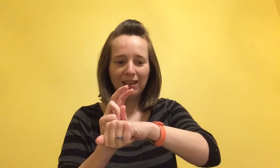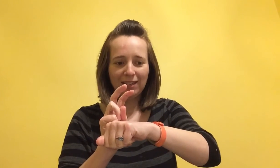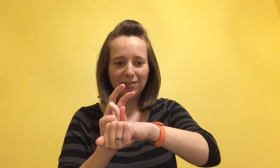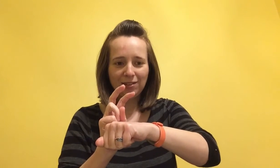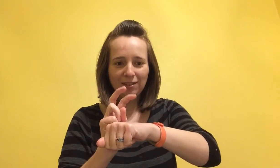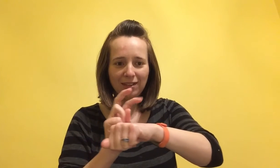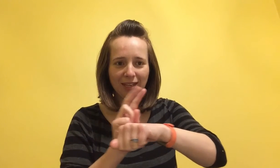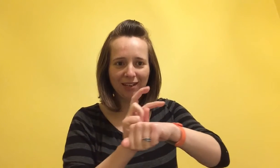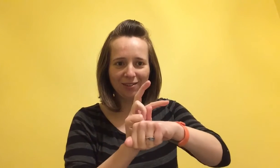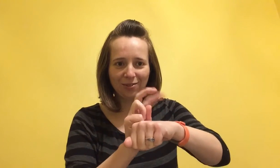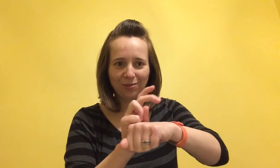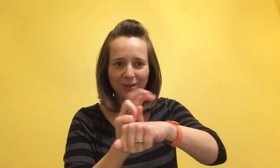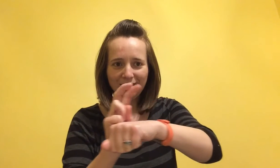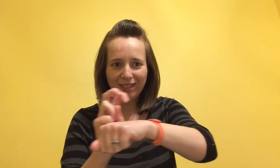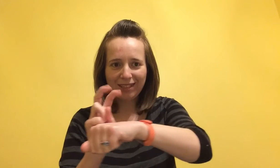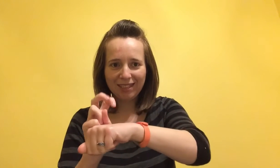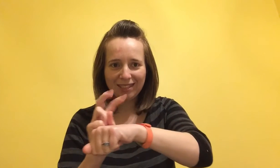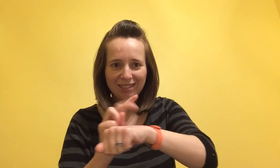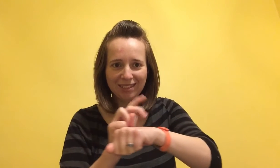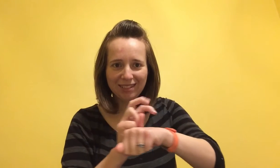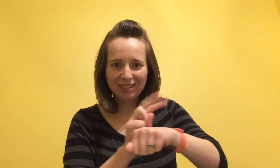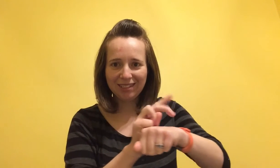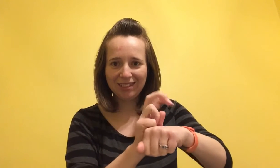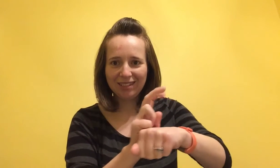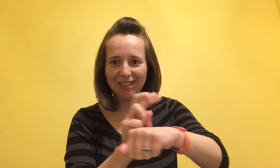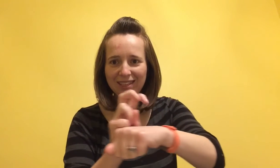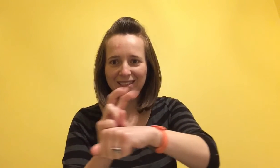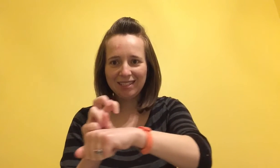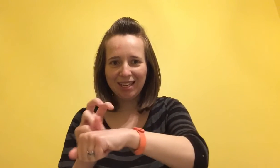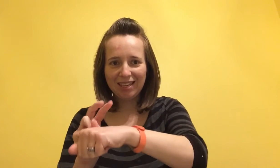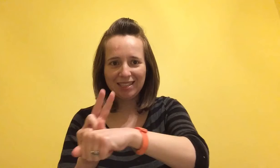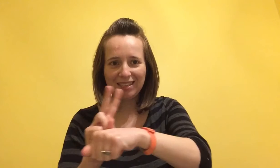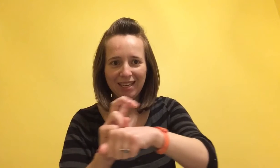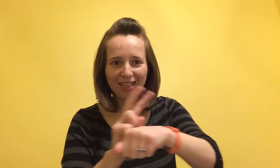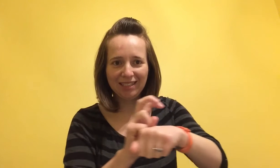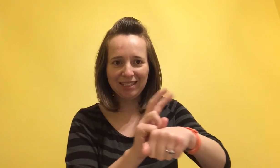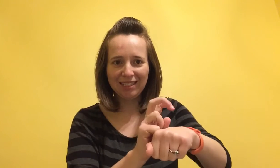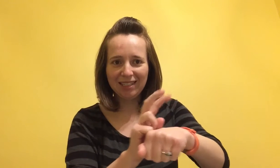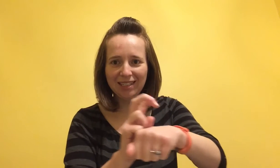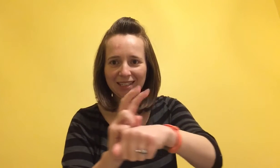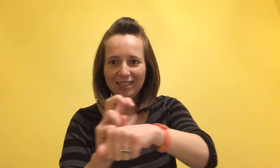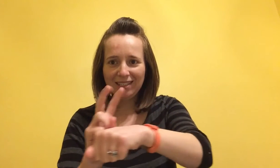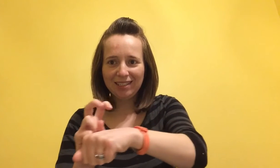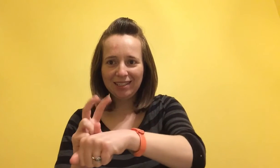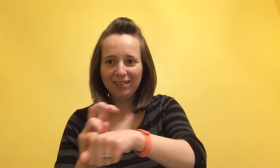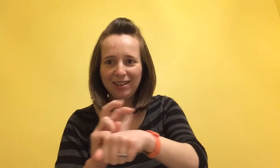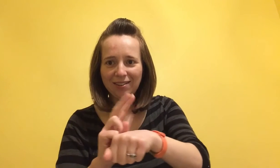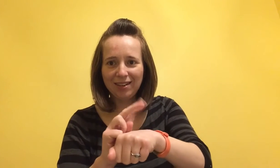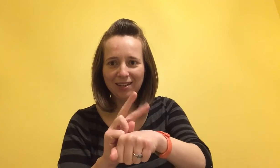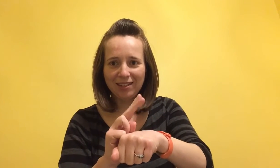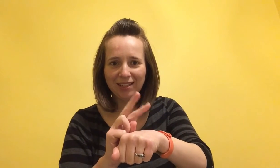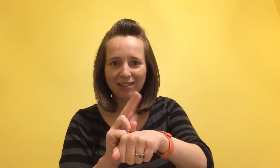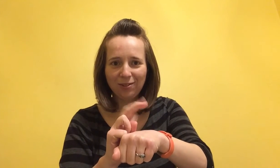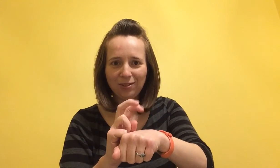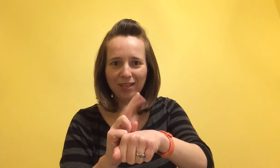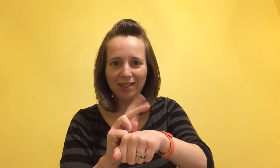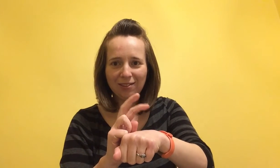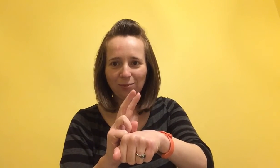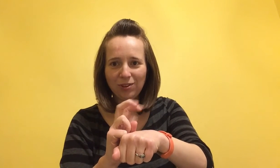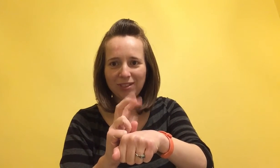And you're just going to kind of go around like this. Okay, this is ant. You can either kind of like alternate them or you just